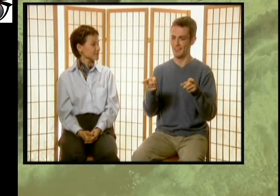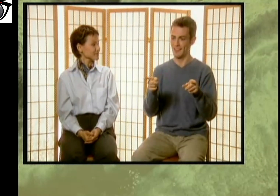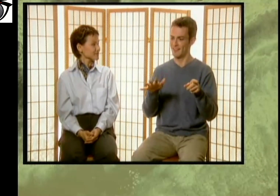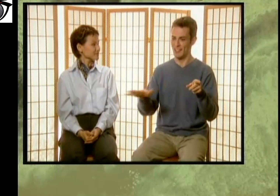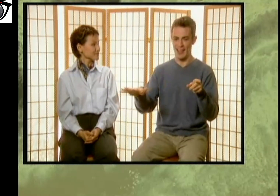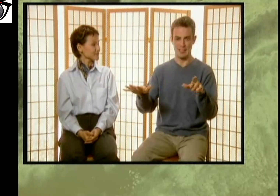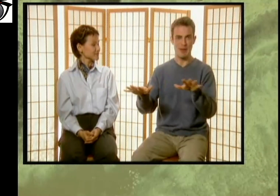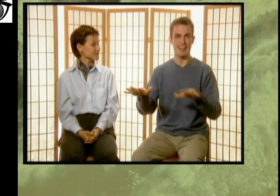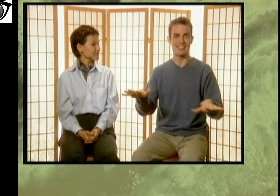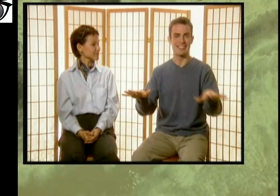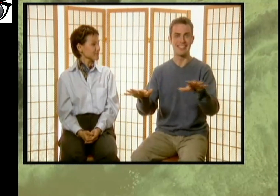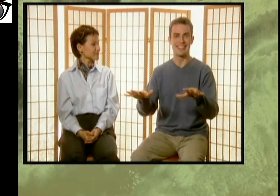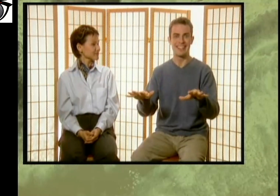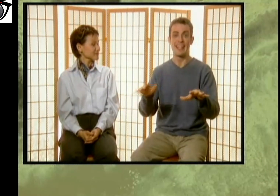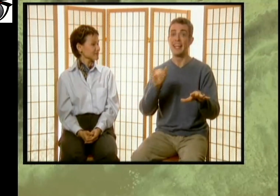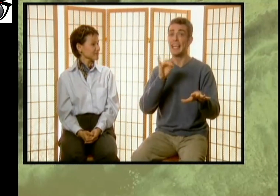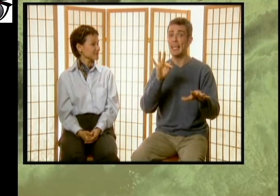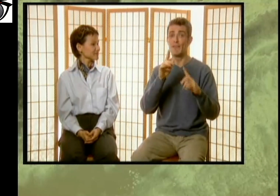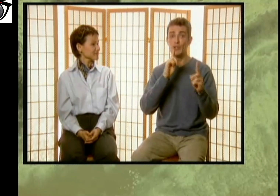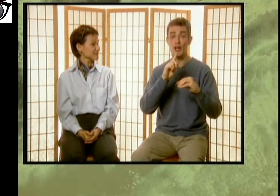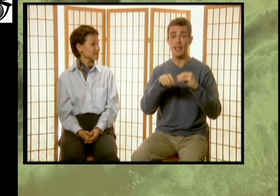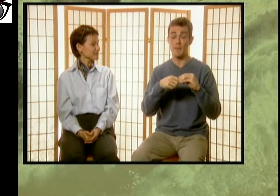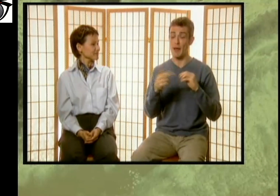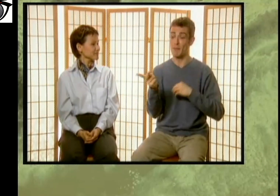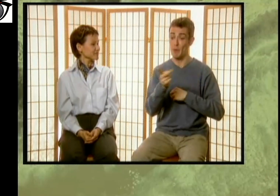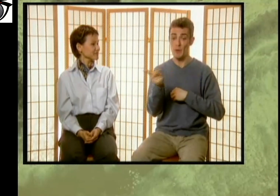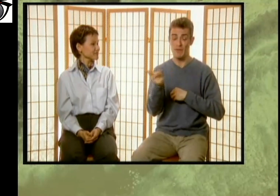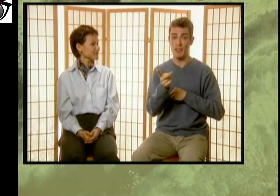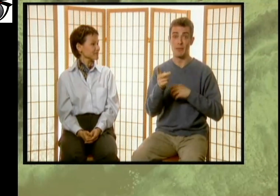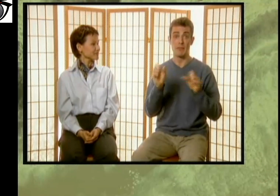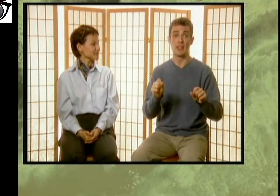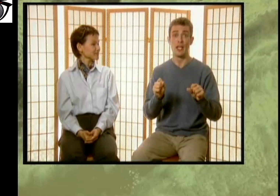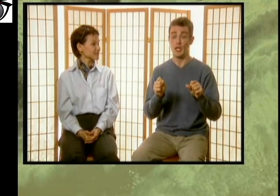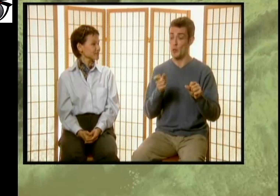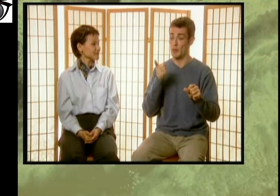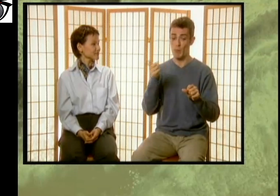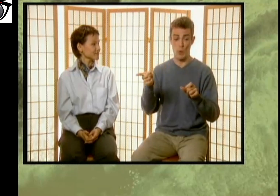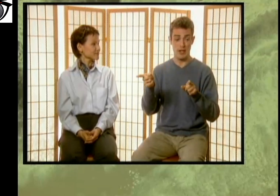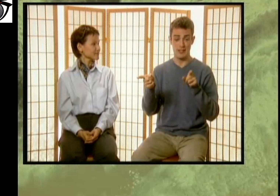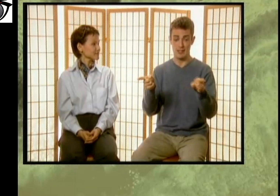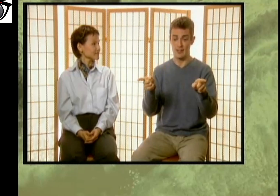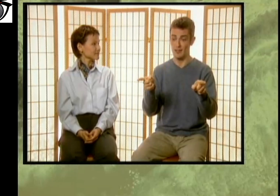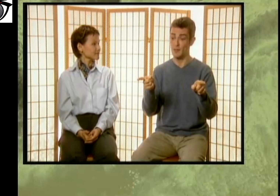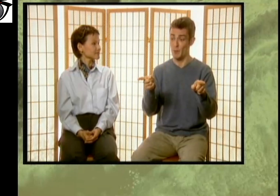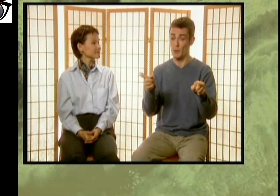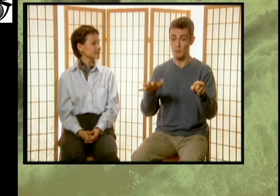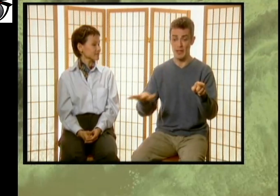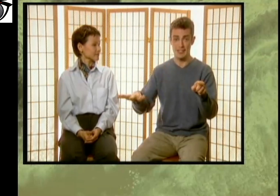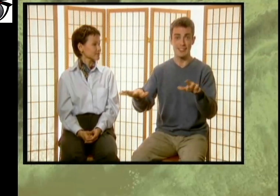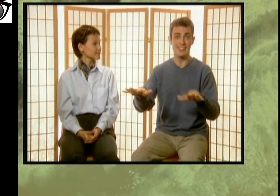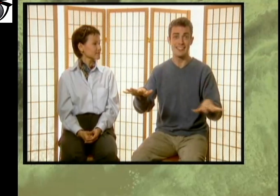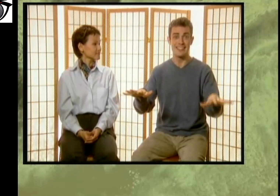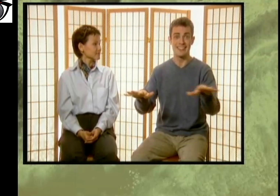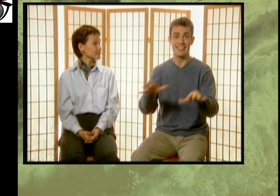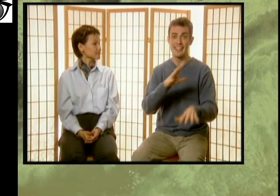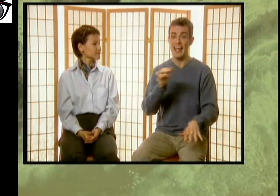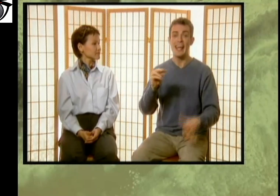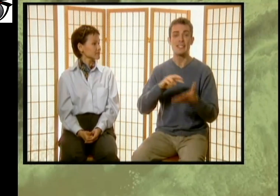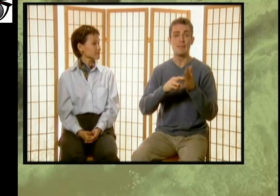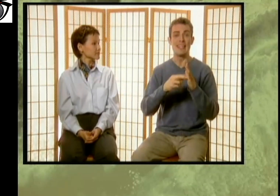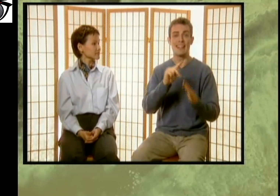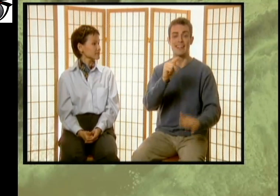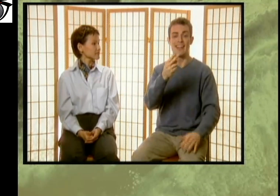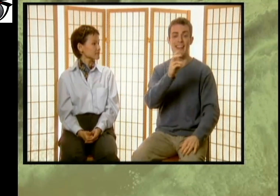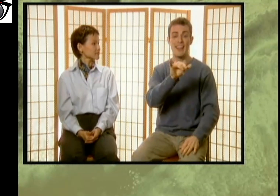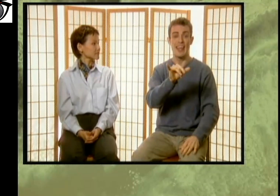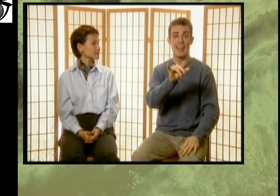point to that space. If you're talking about both of them, you can point to both spaces